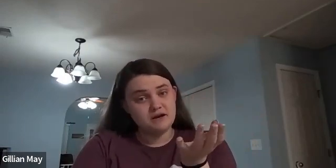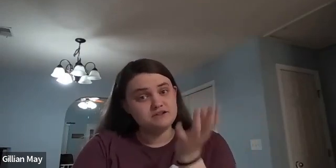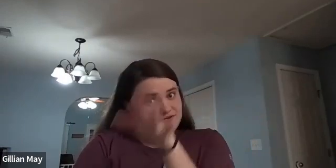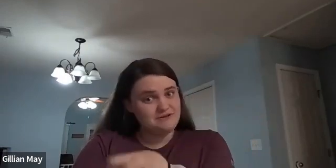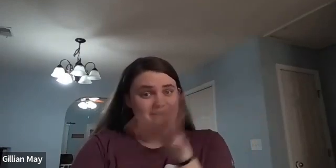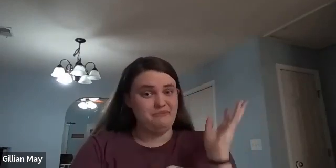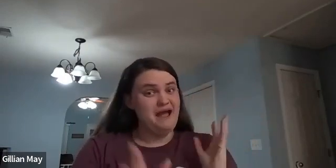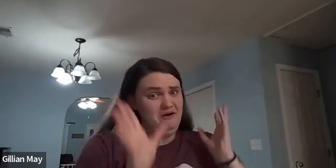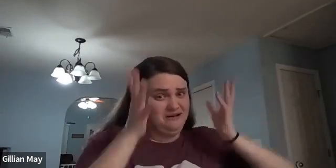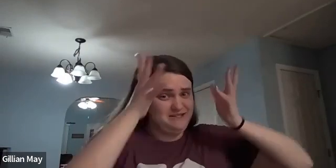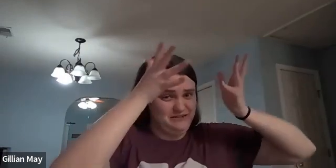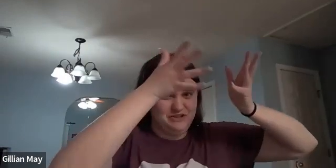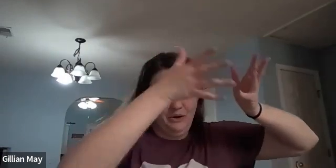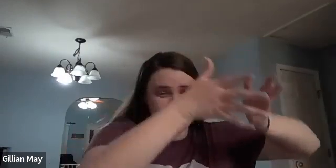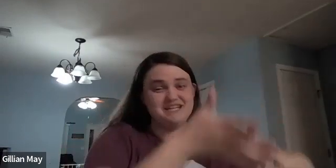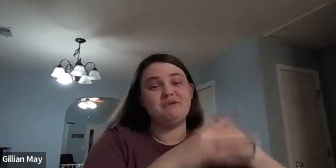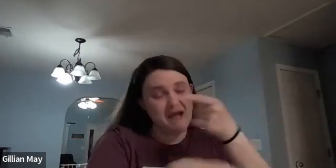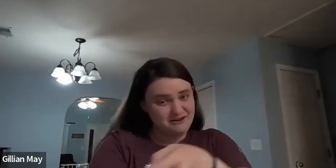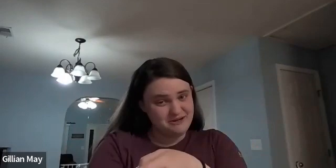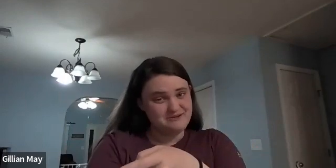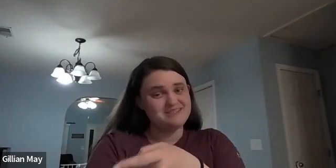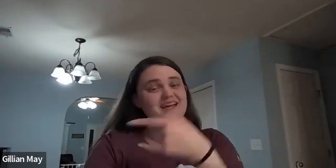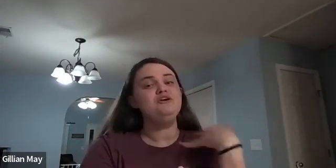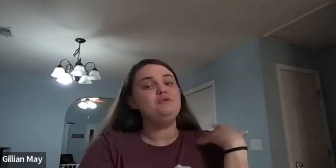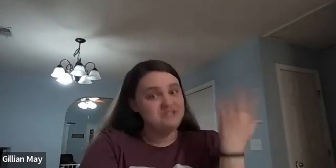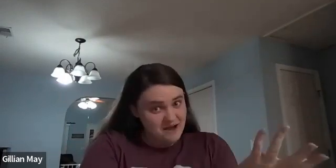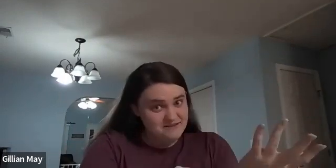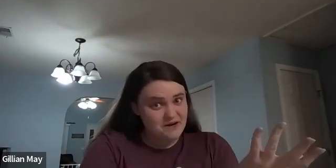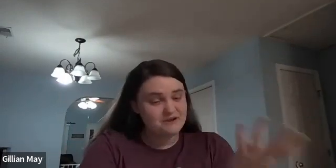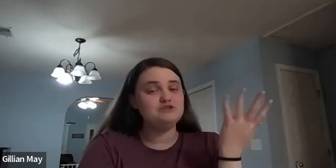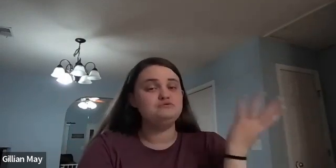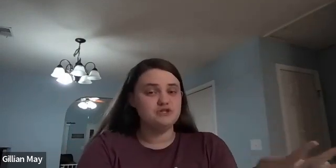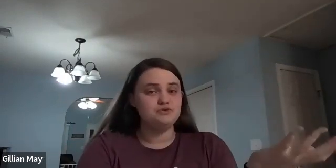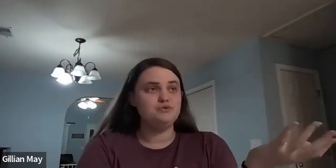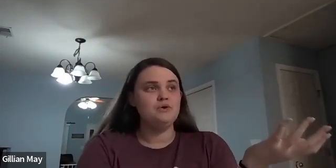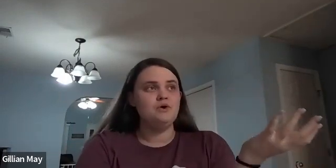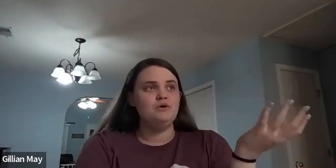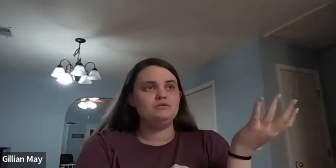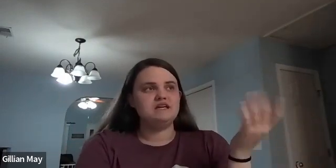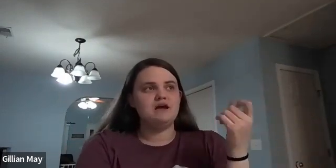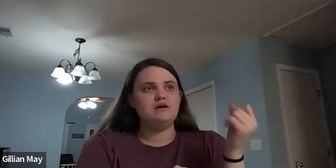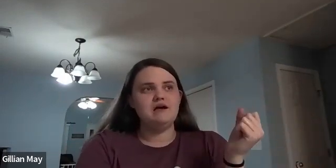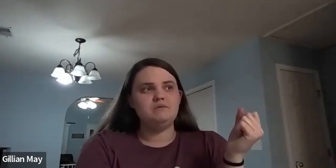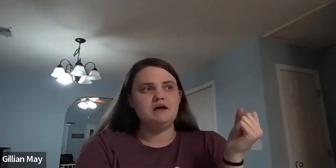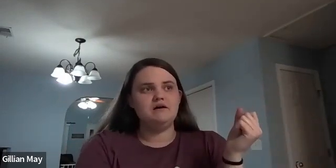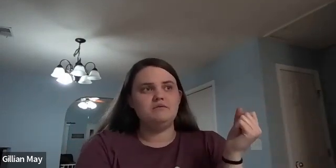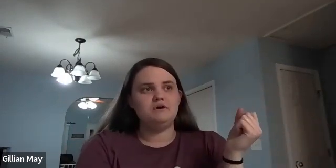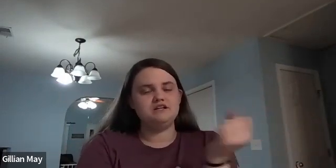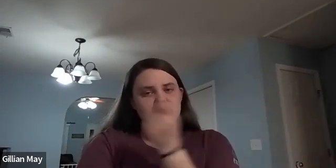parents who do, like, back on to like this whole big tangent, but back on to what you were saying, we do have some parents who will say, okay, well, we're going to transfer